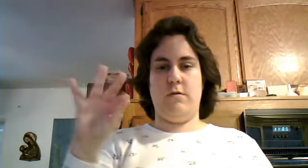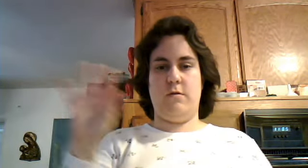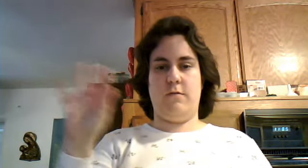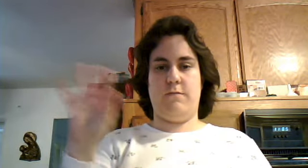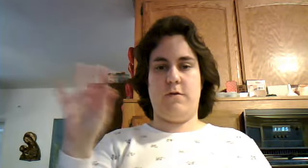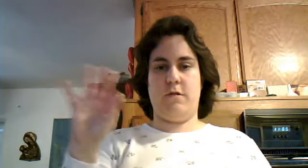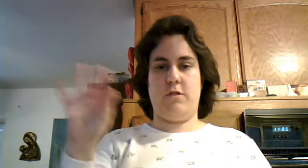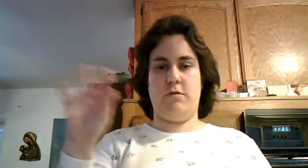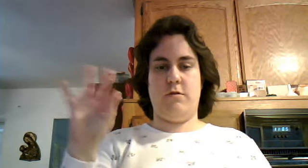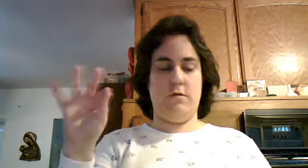Furniture.